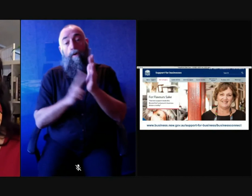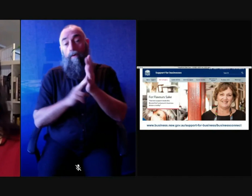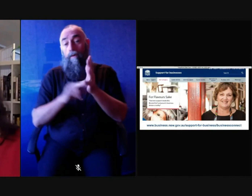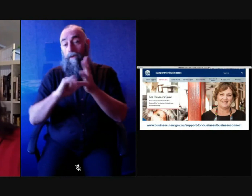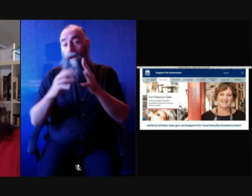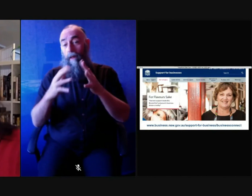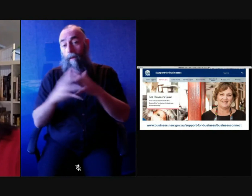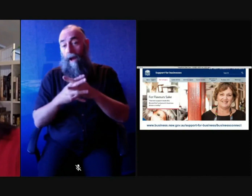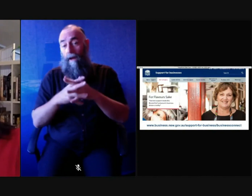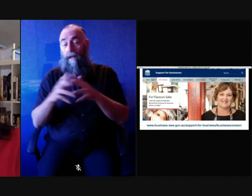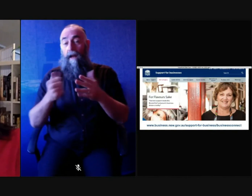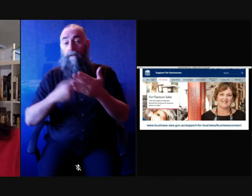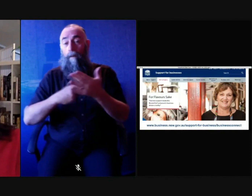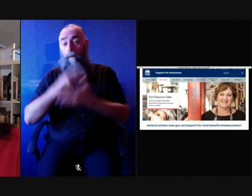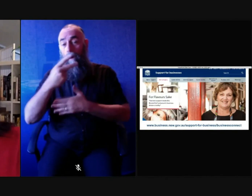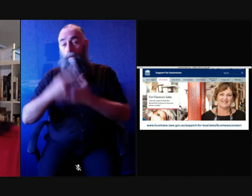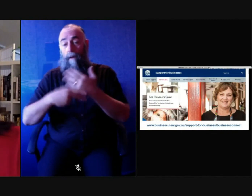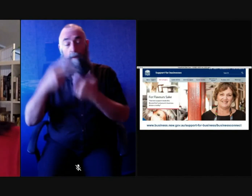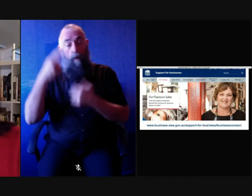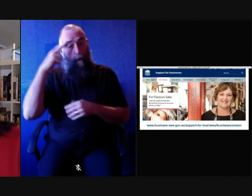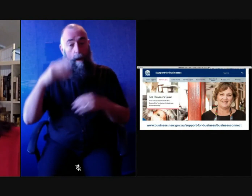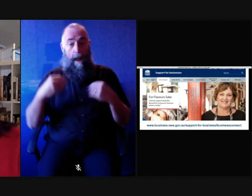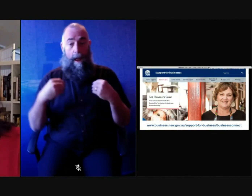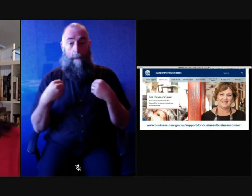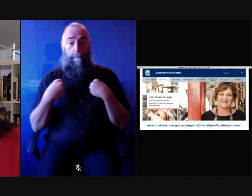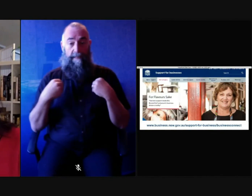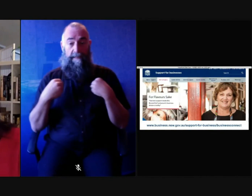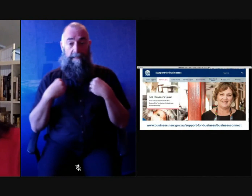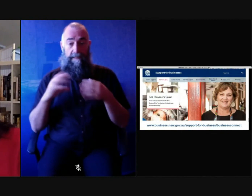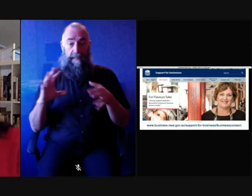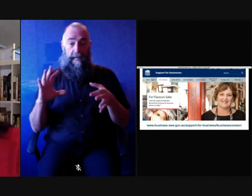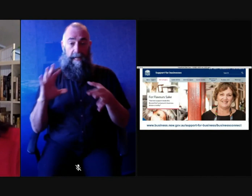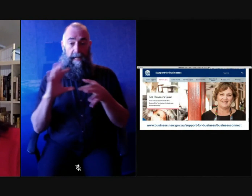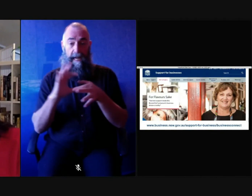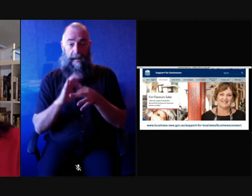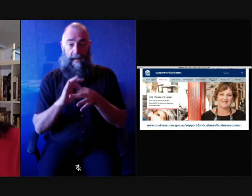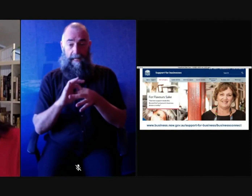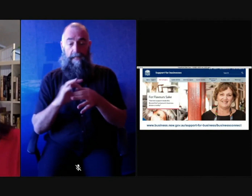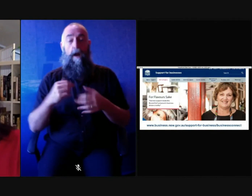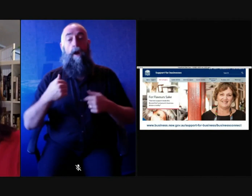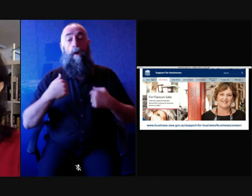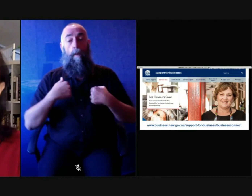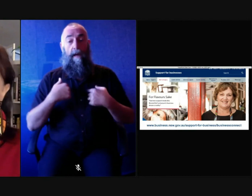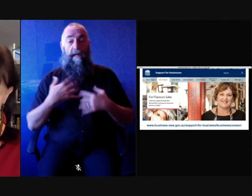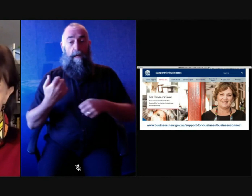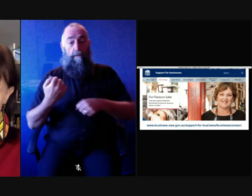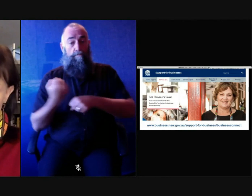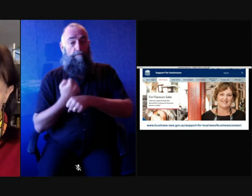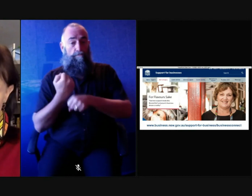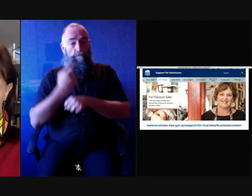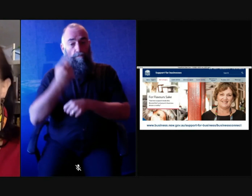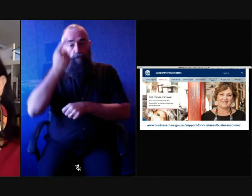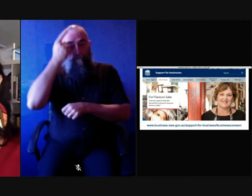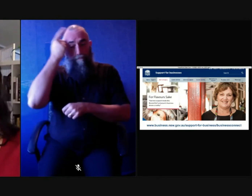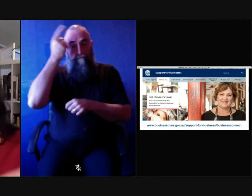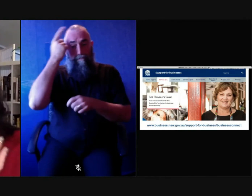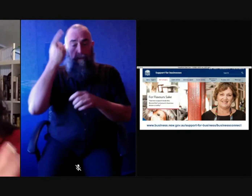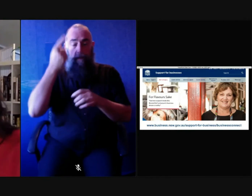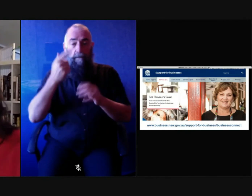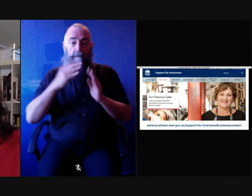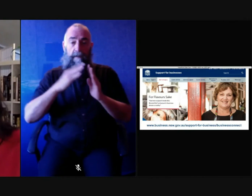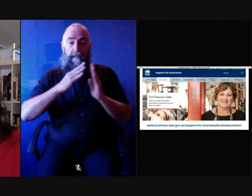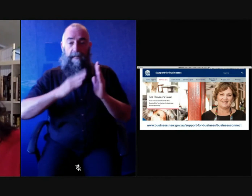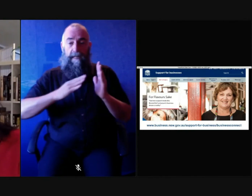program called Business Connect. We are the creative industries specialists for that